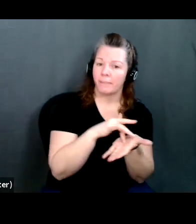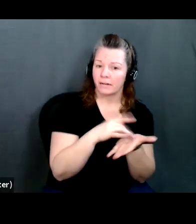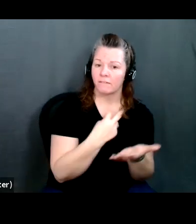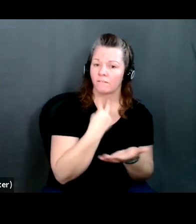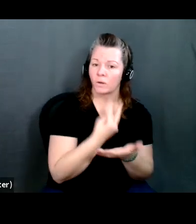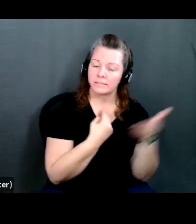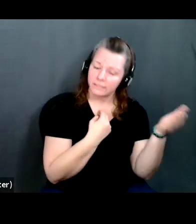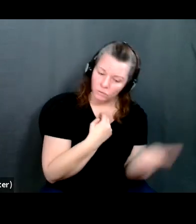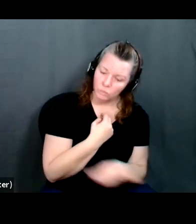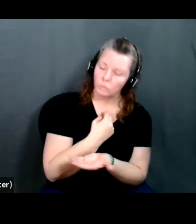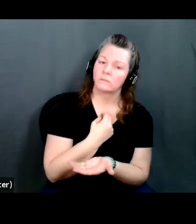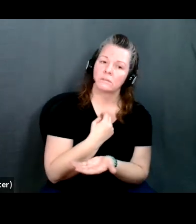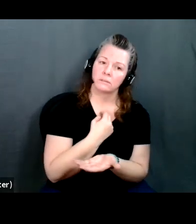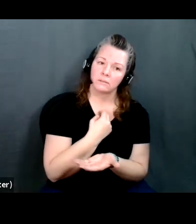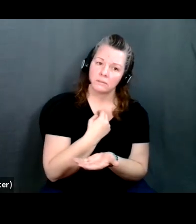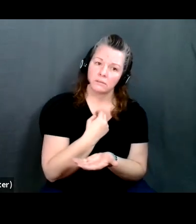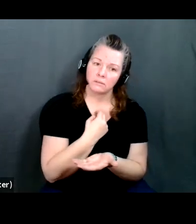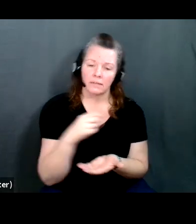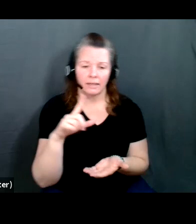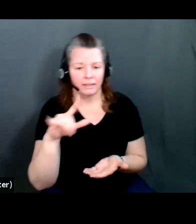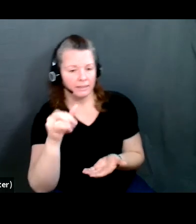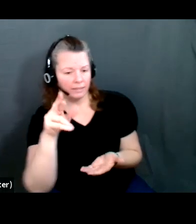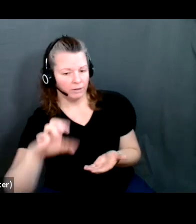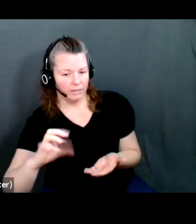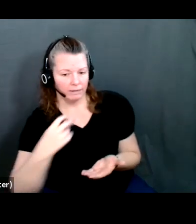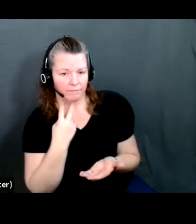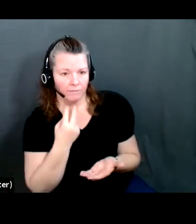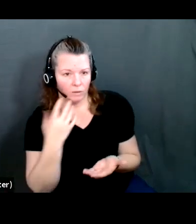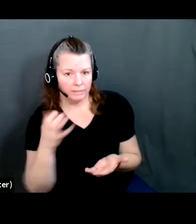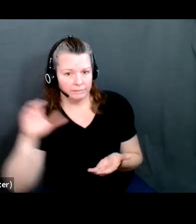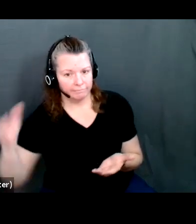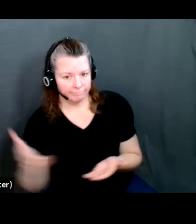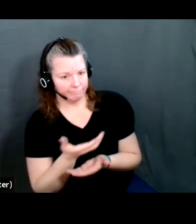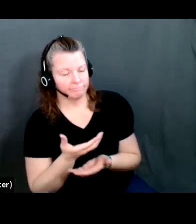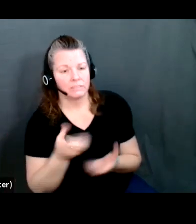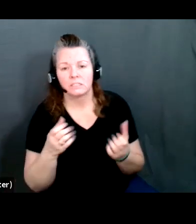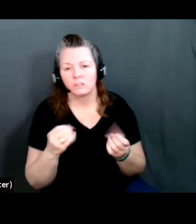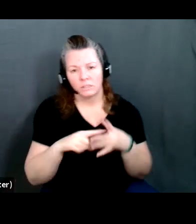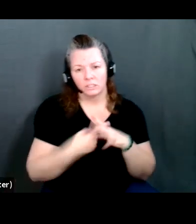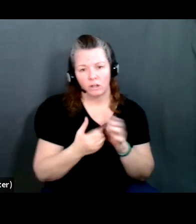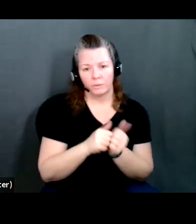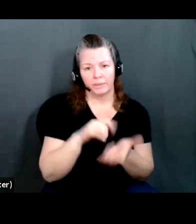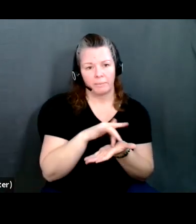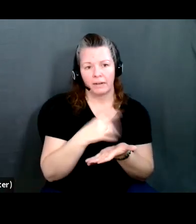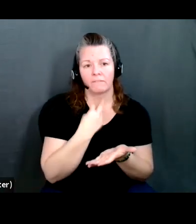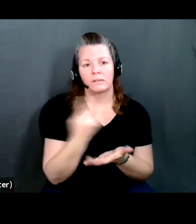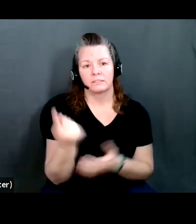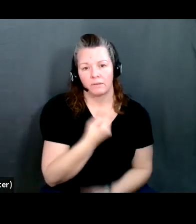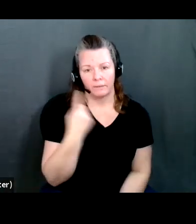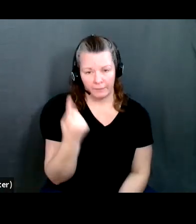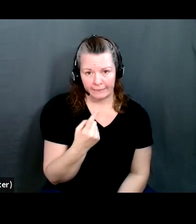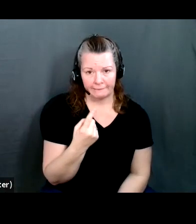introduces the lyric voice. So I start off with the medical voice always.